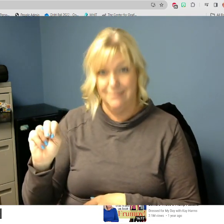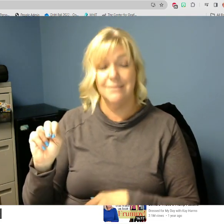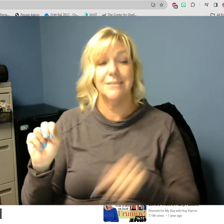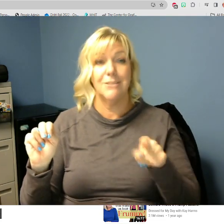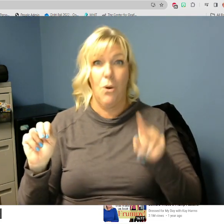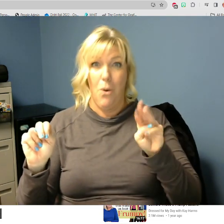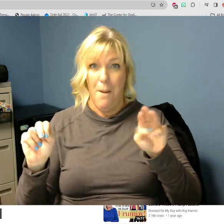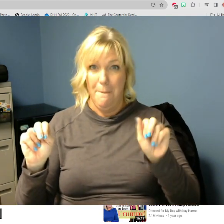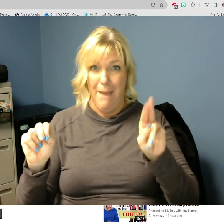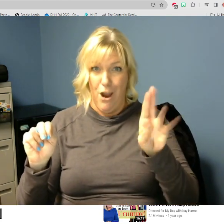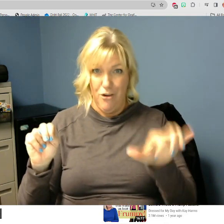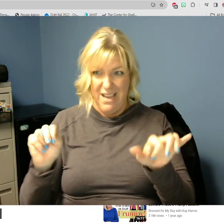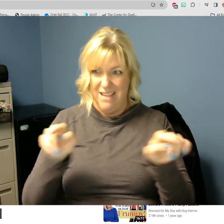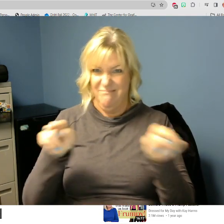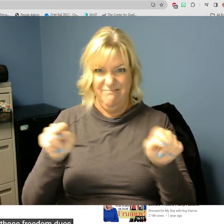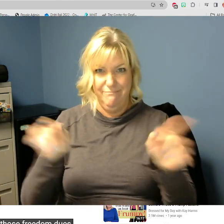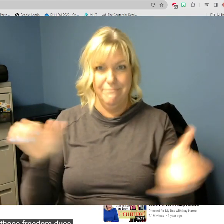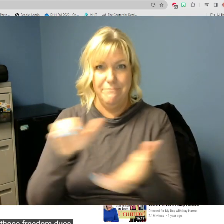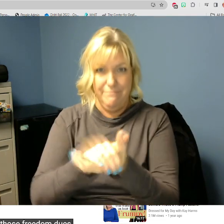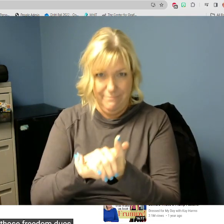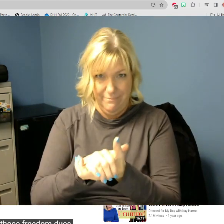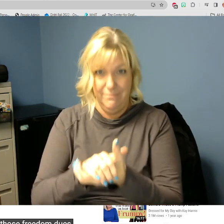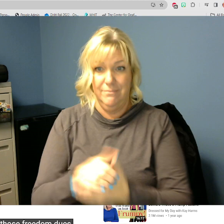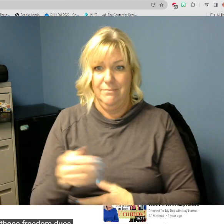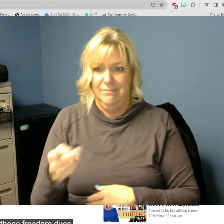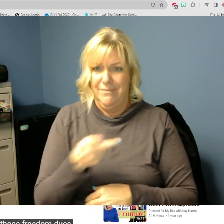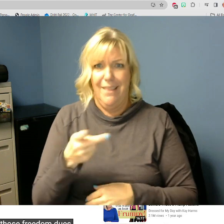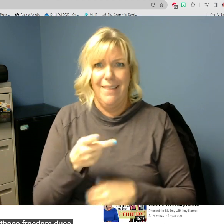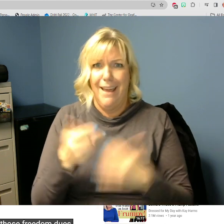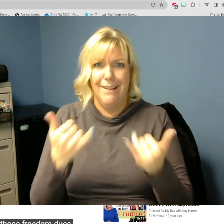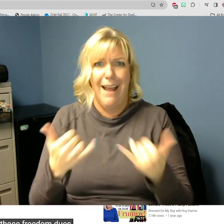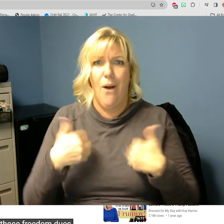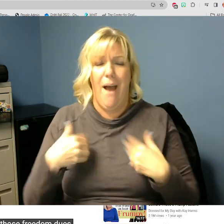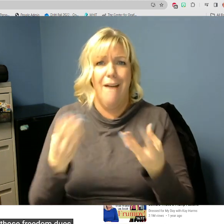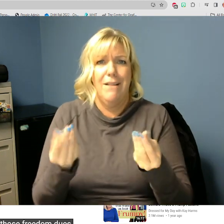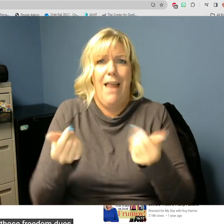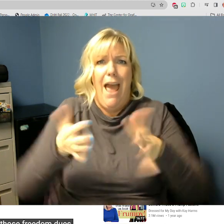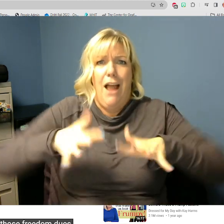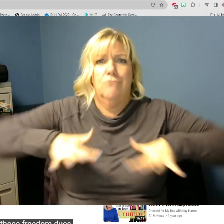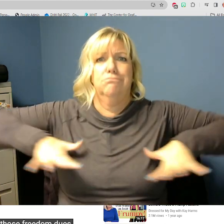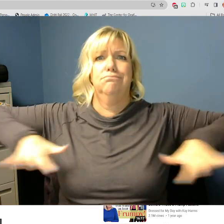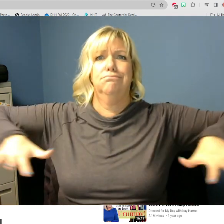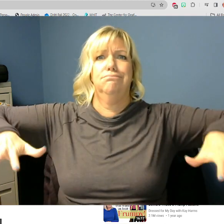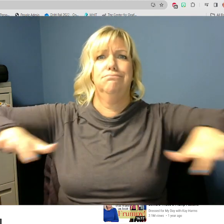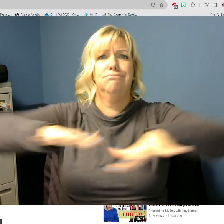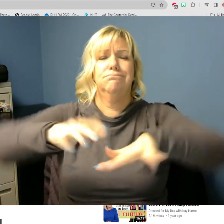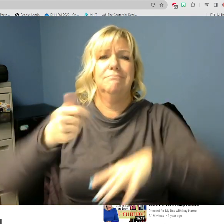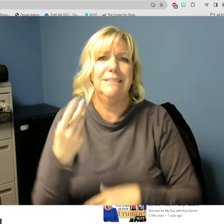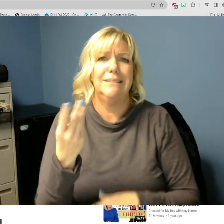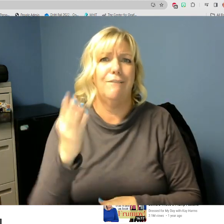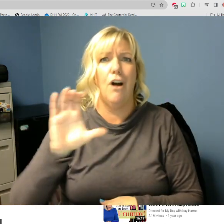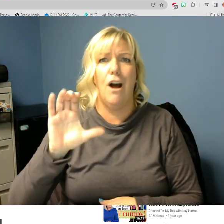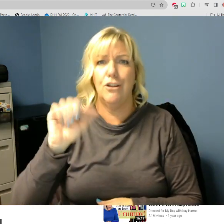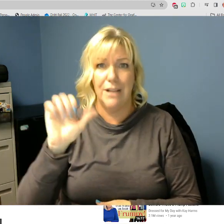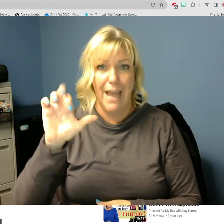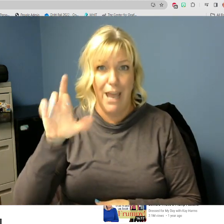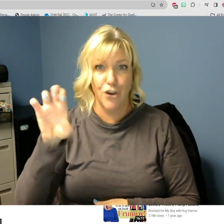They now have between themselves, a good 100 or so acres of land because of those freedom dues. They will